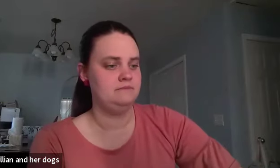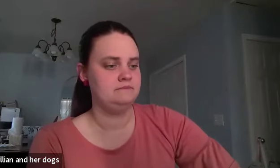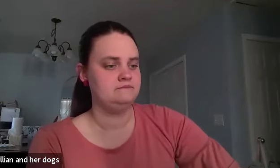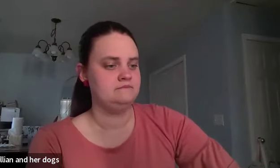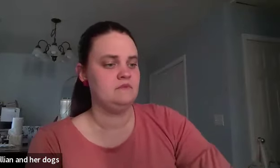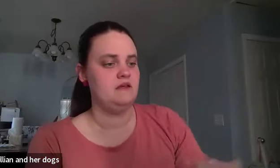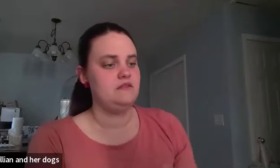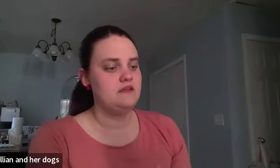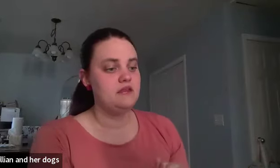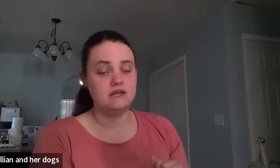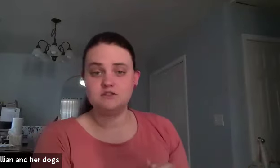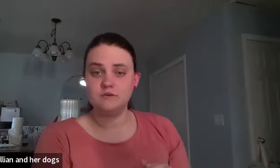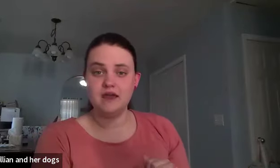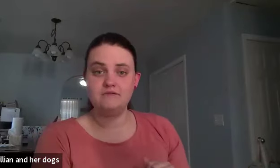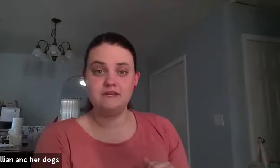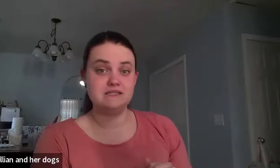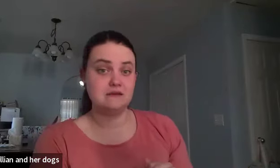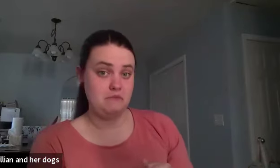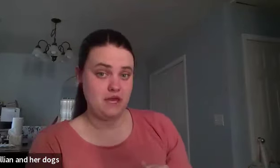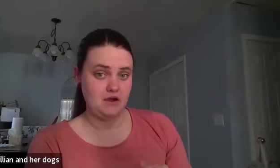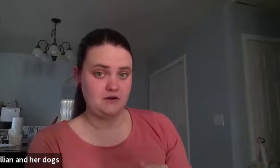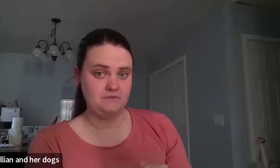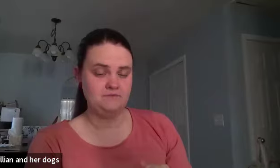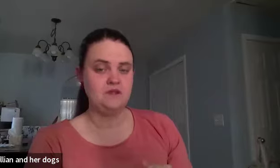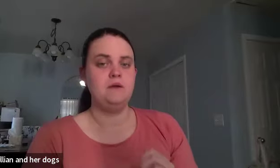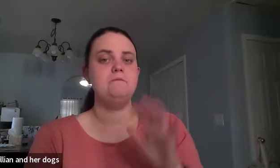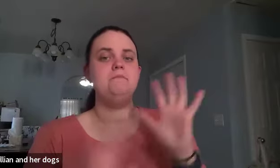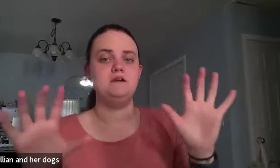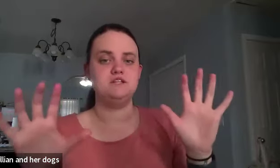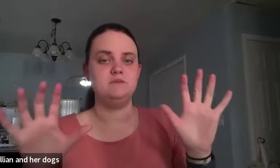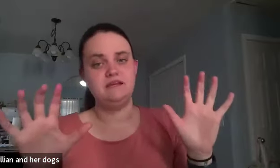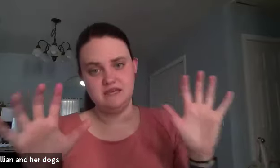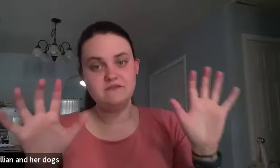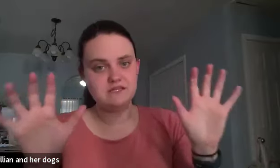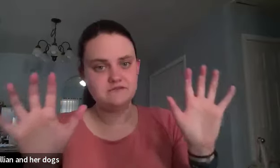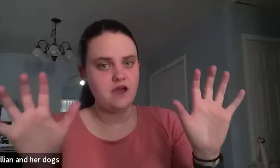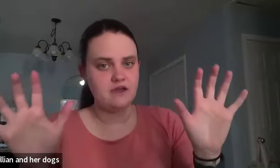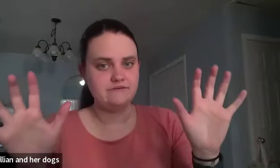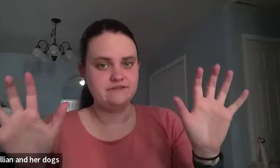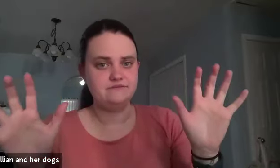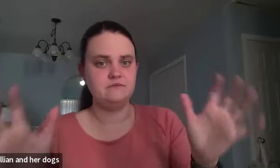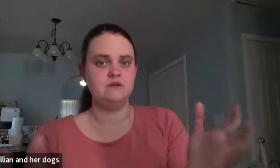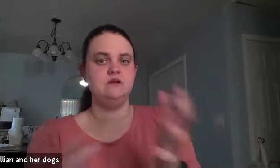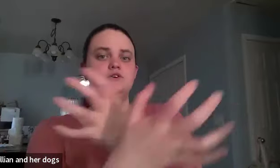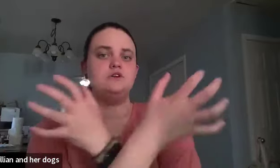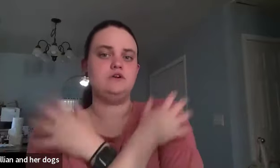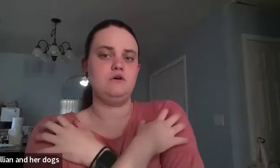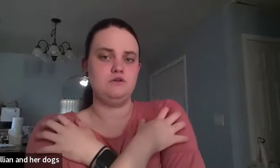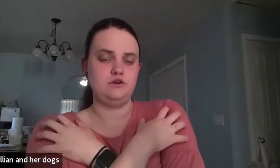Okay. Then the next one we have is bear. Bear is going to be again these fives. You're